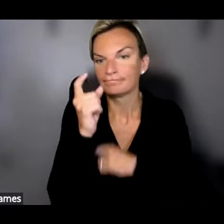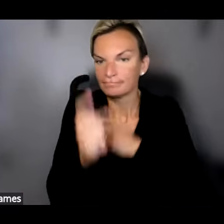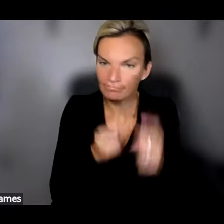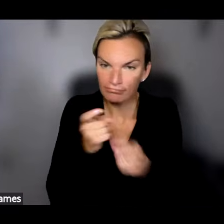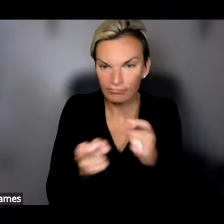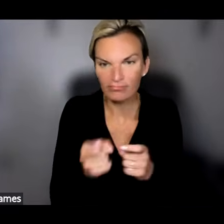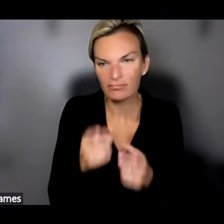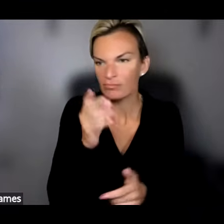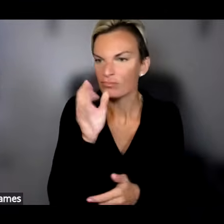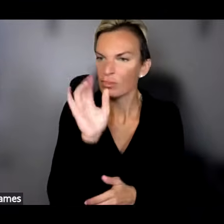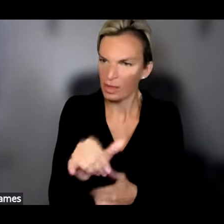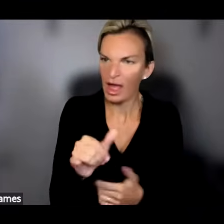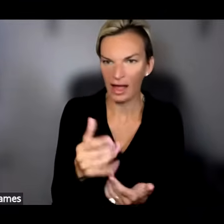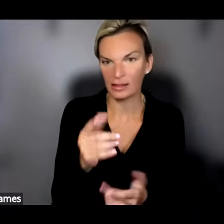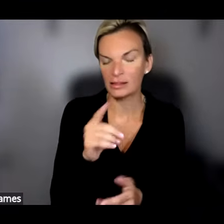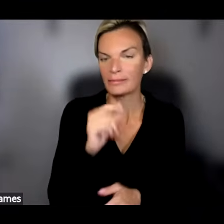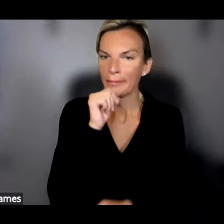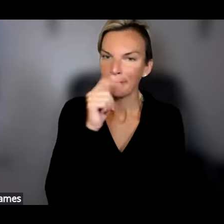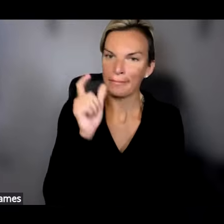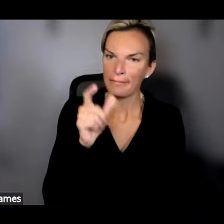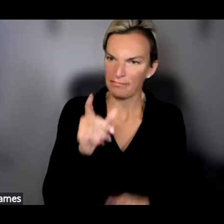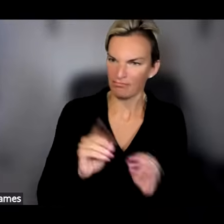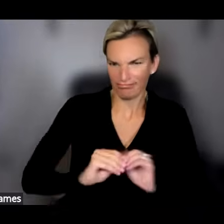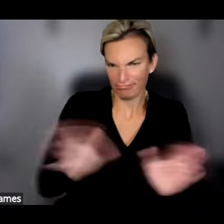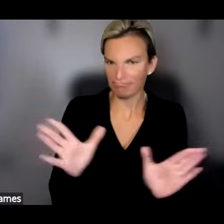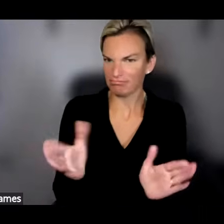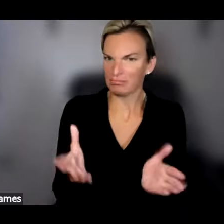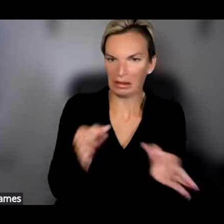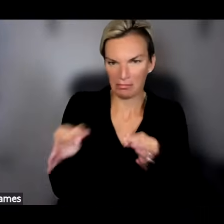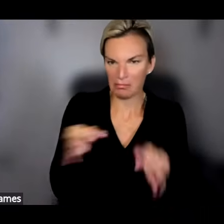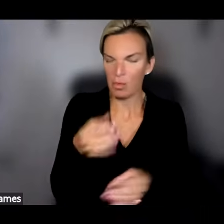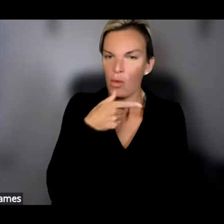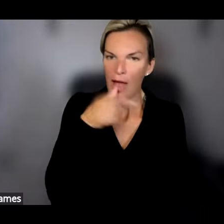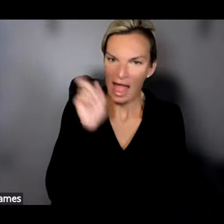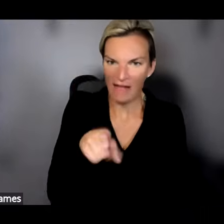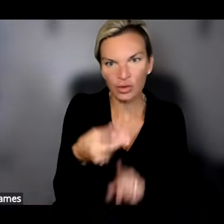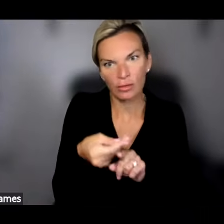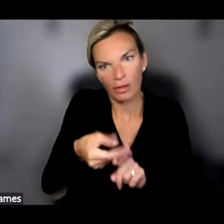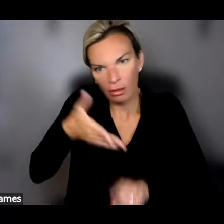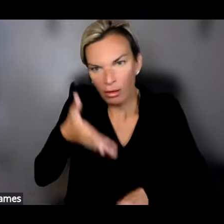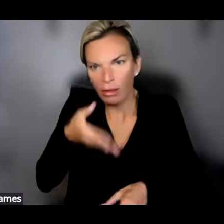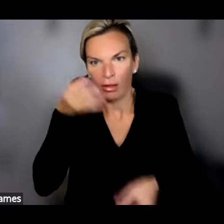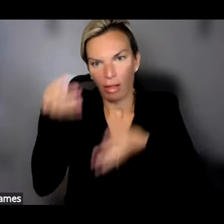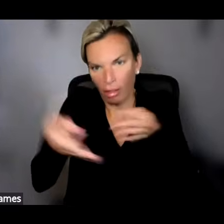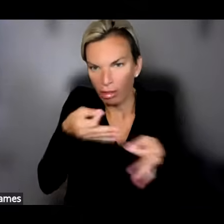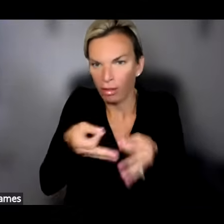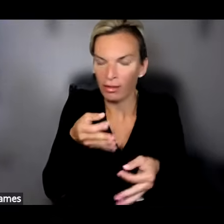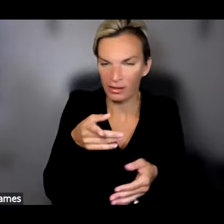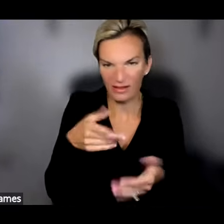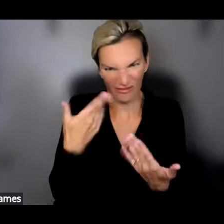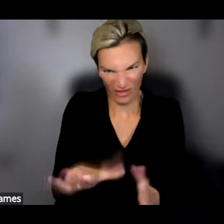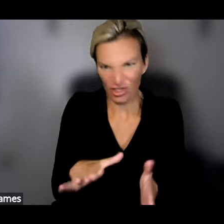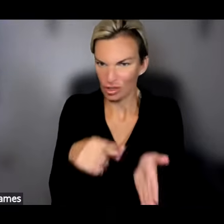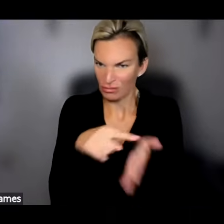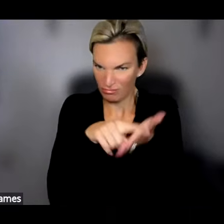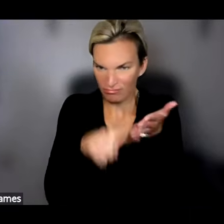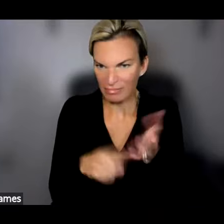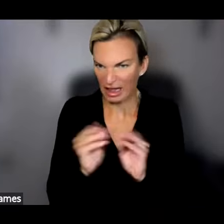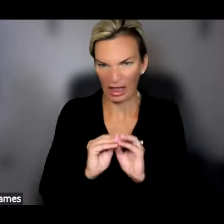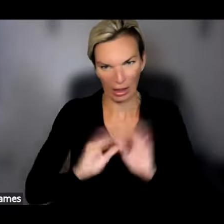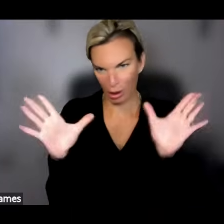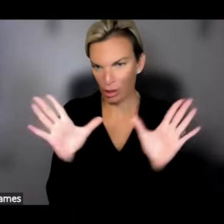words requiring no legal training. And in contrast to the terms of art in the bullet points below, the